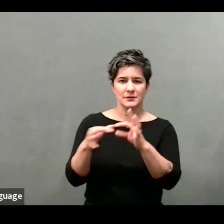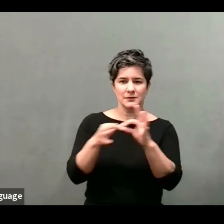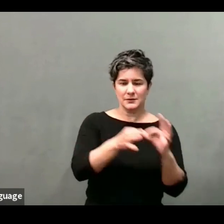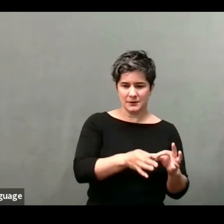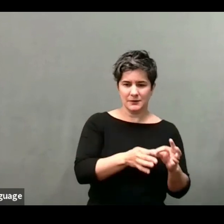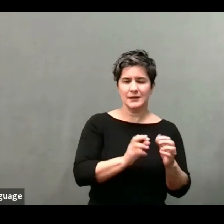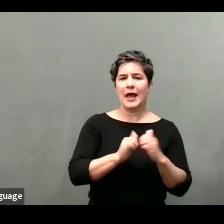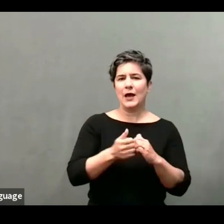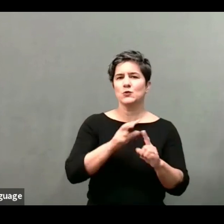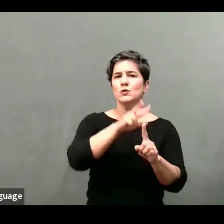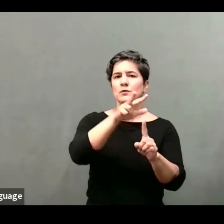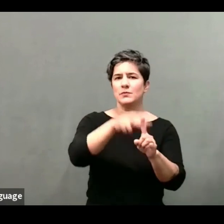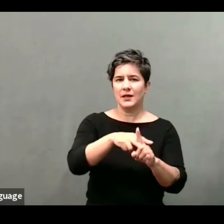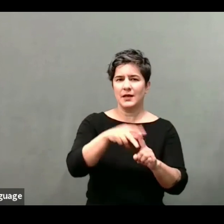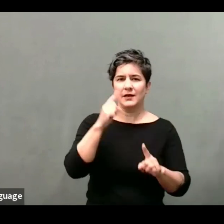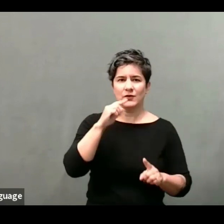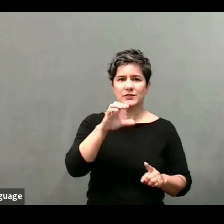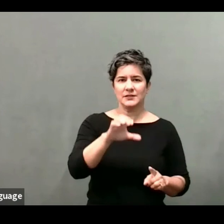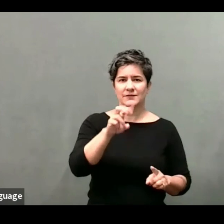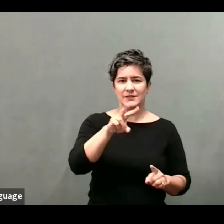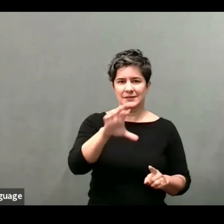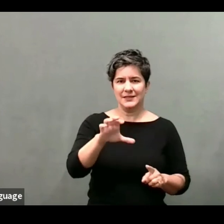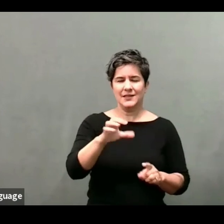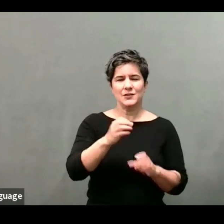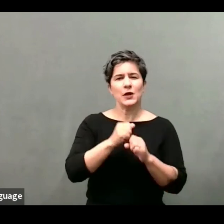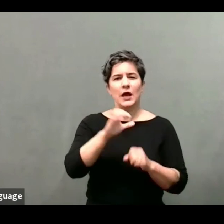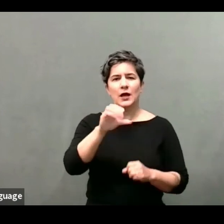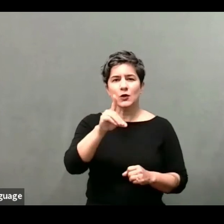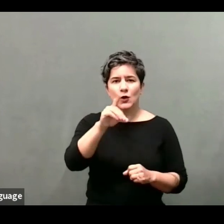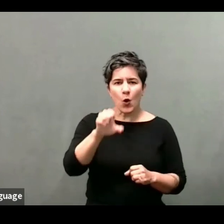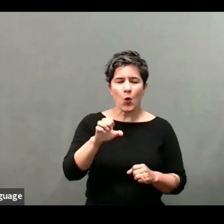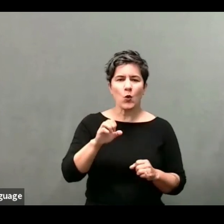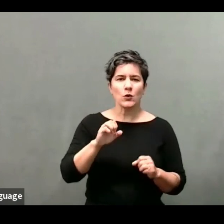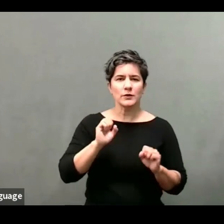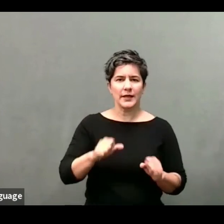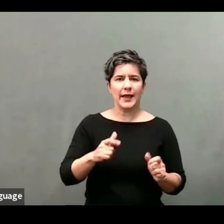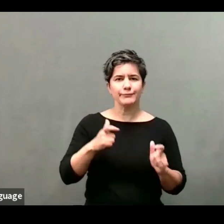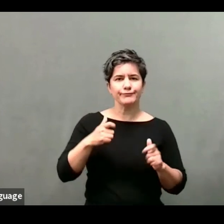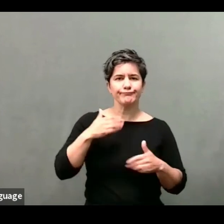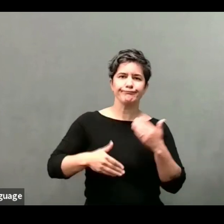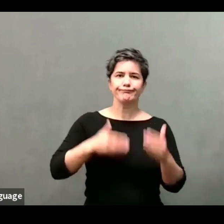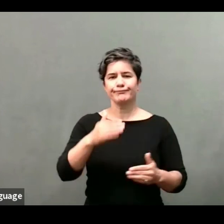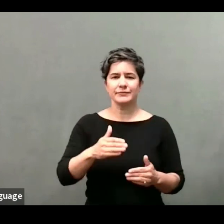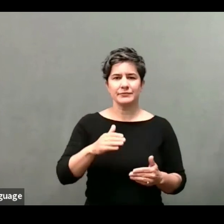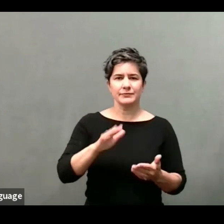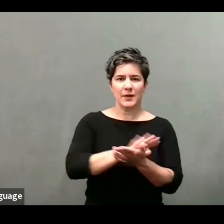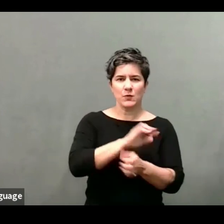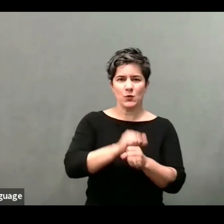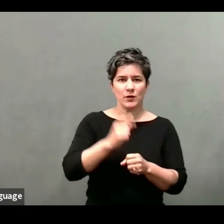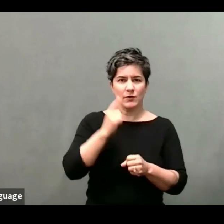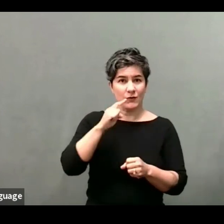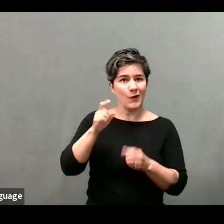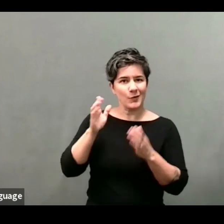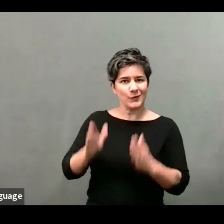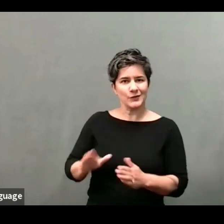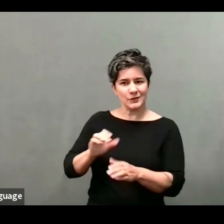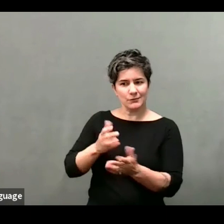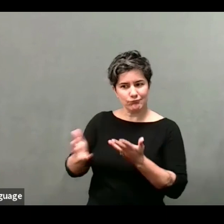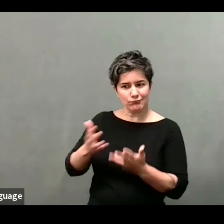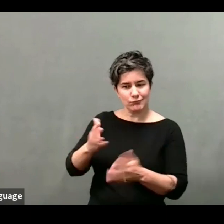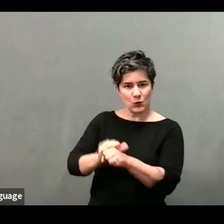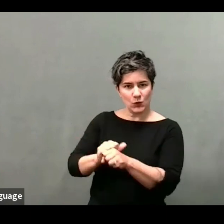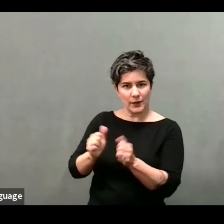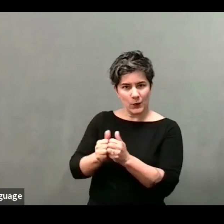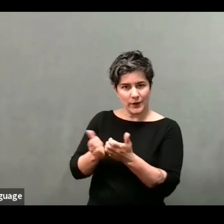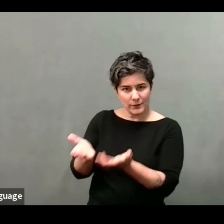for CBC, which gives you a code that you can help expedite an application for someone you're working with. It